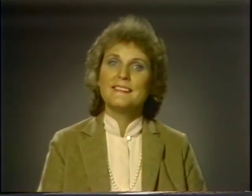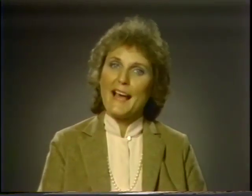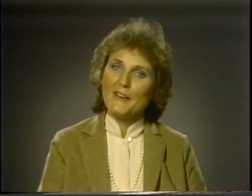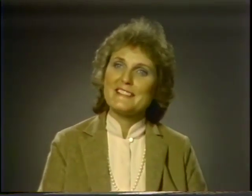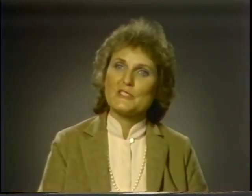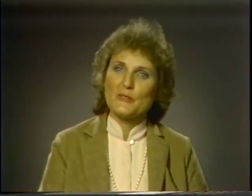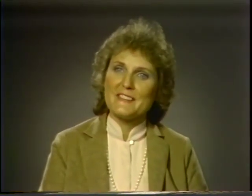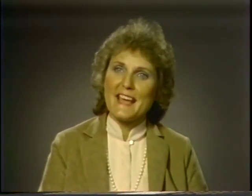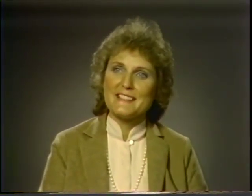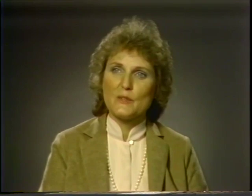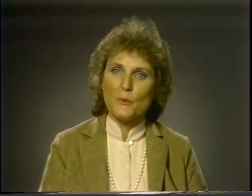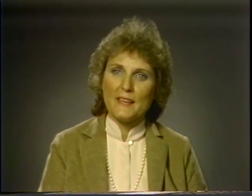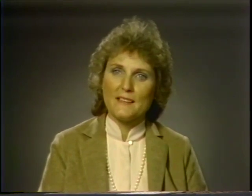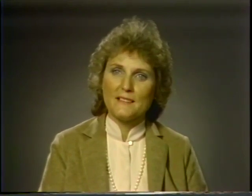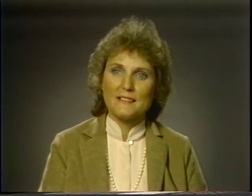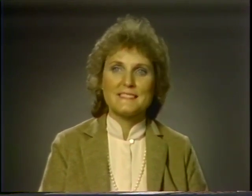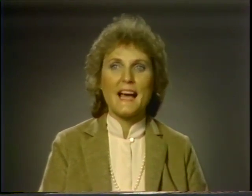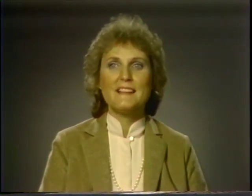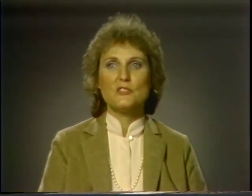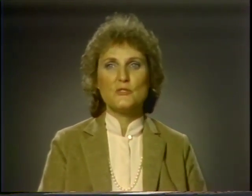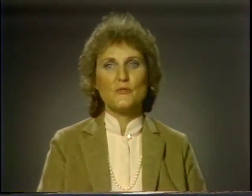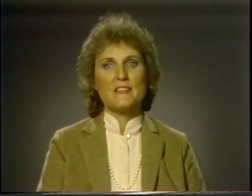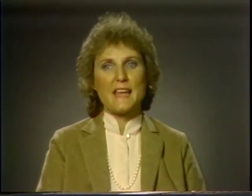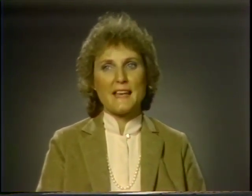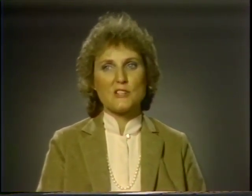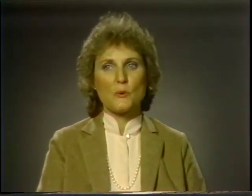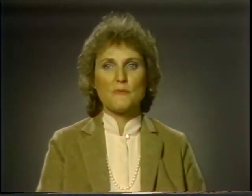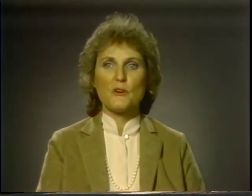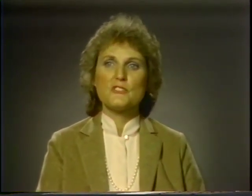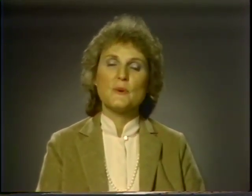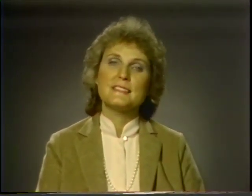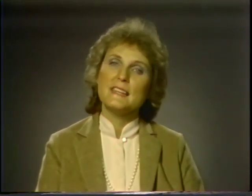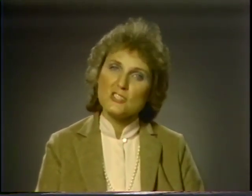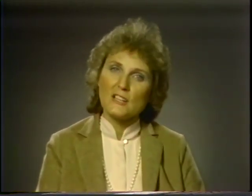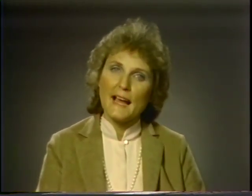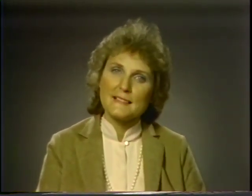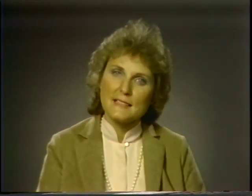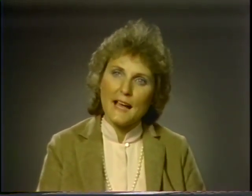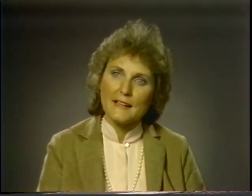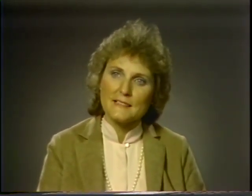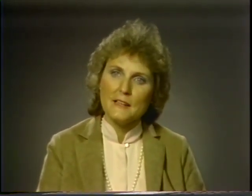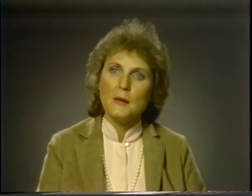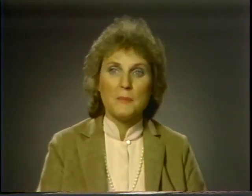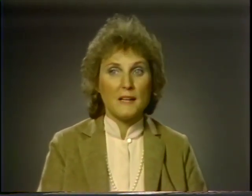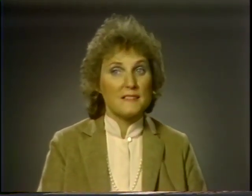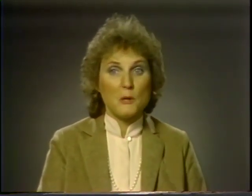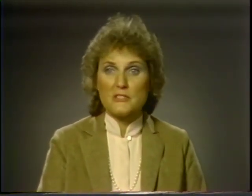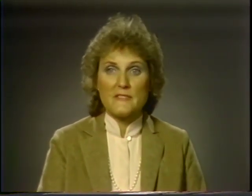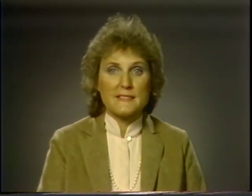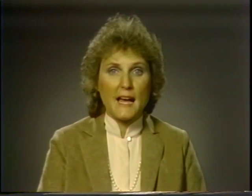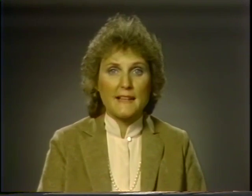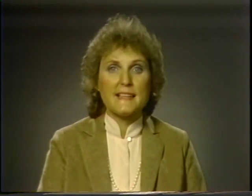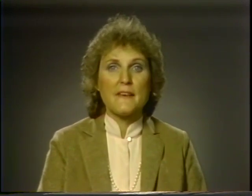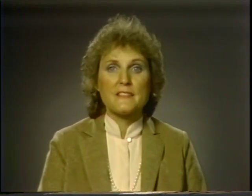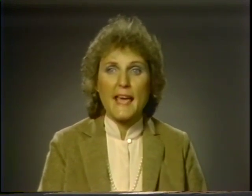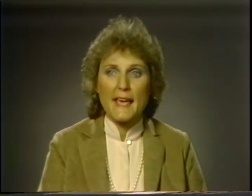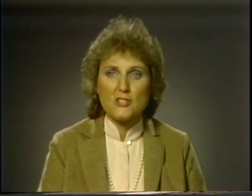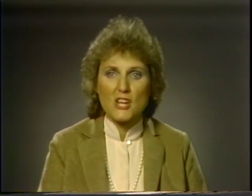Now let's learn the days of the week. The signs used for the days are referred to as initialized signs because most of the signs have the hand shape